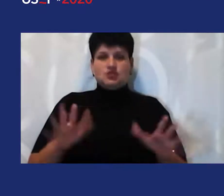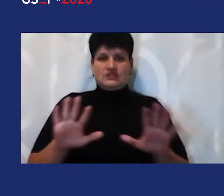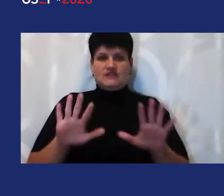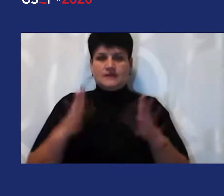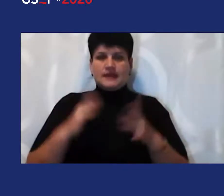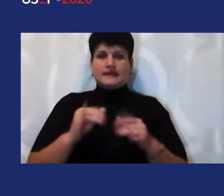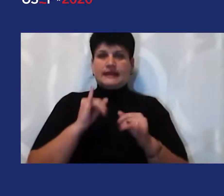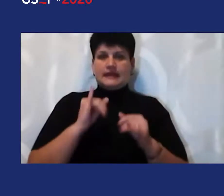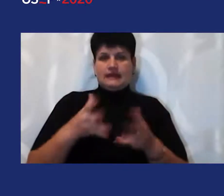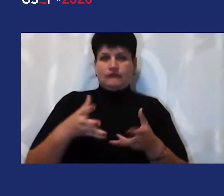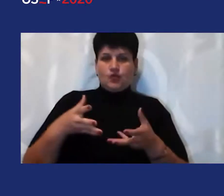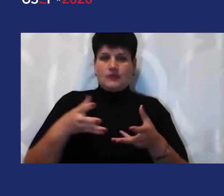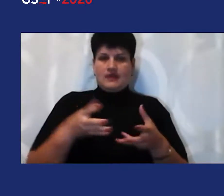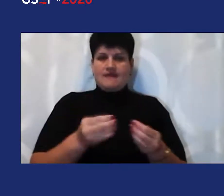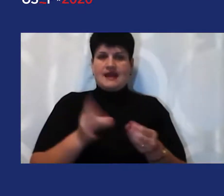in most of the cases,